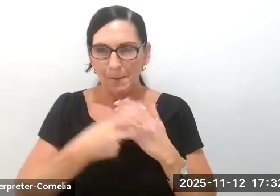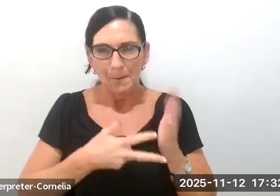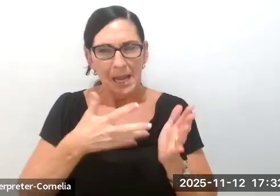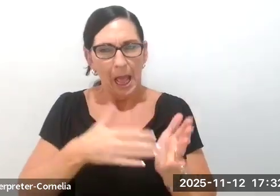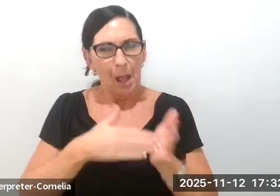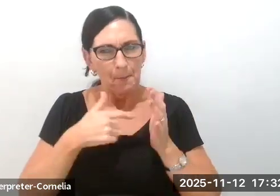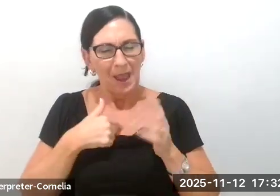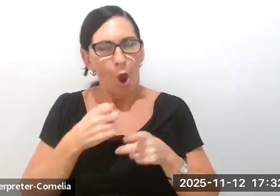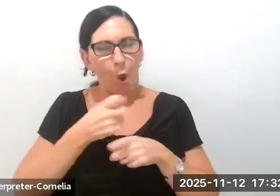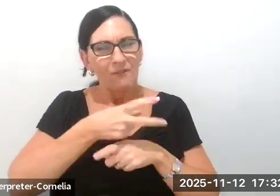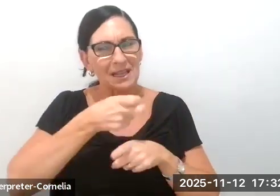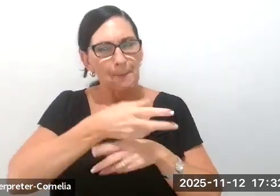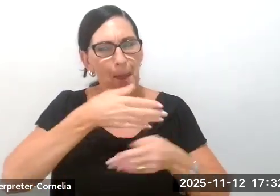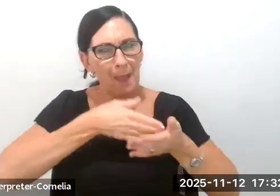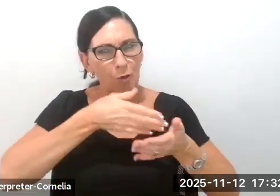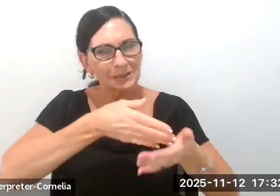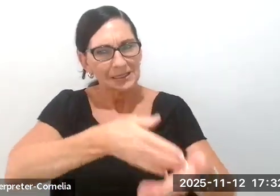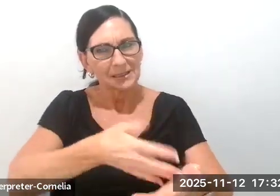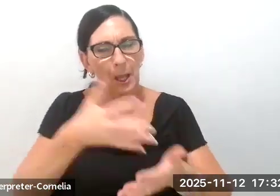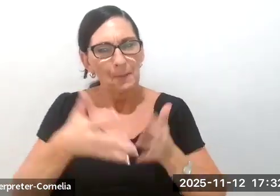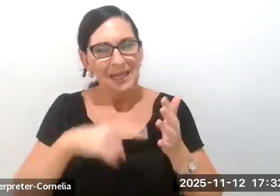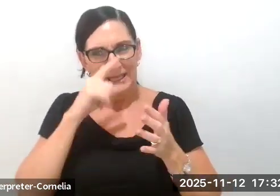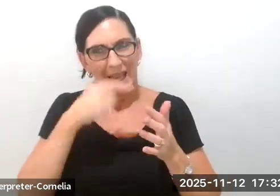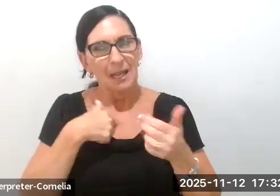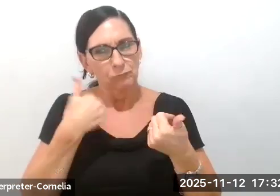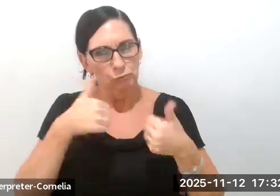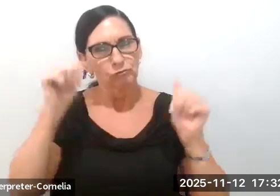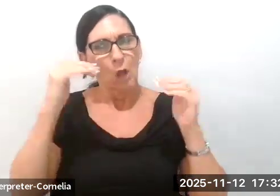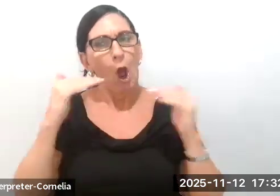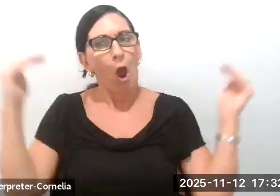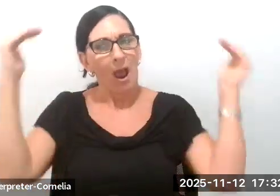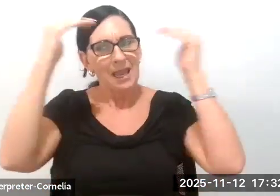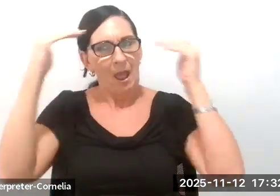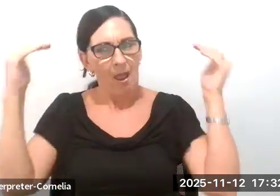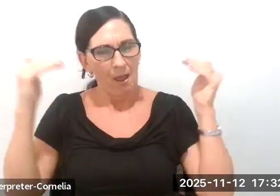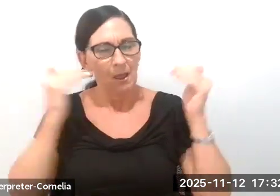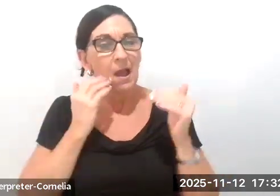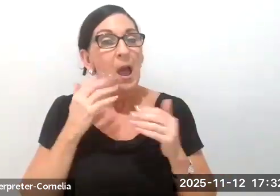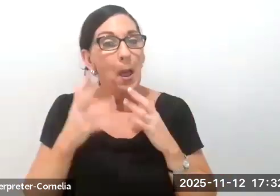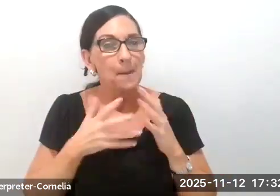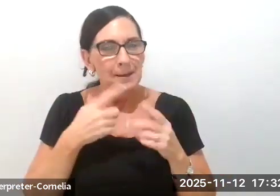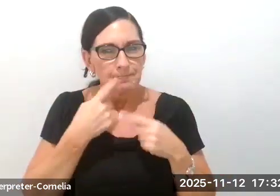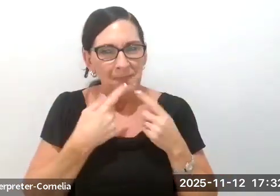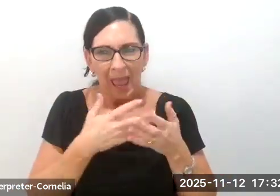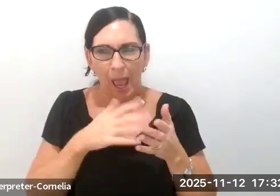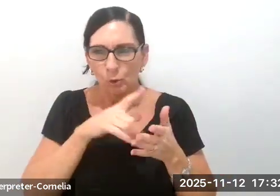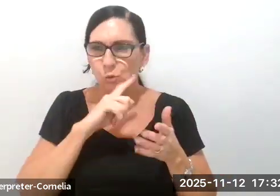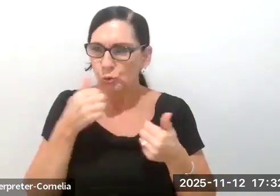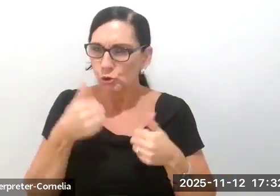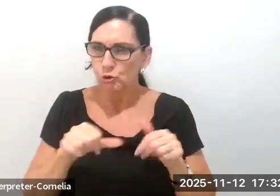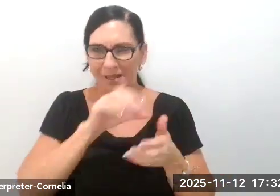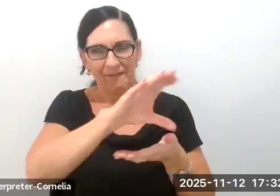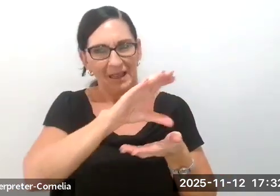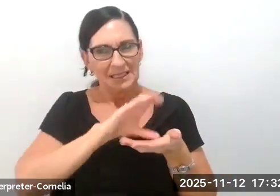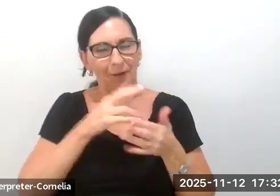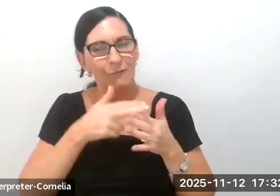potentially overcome barriers and complete your higher degree. Outline how you plan to use the program's funding to support